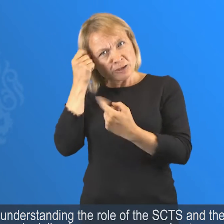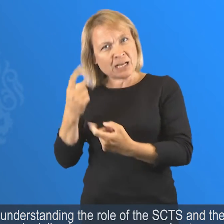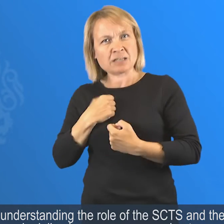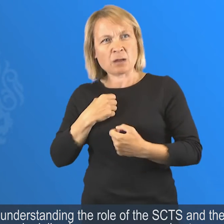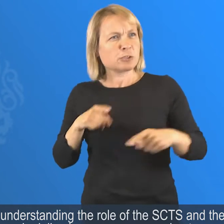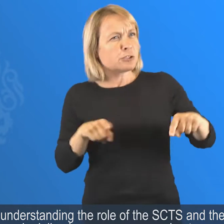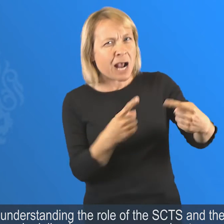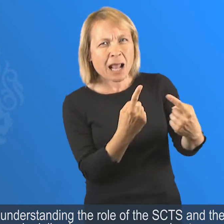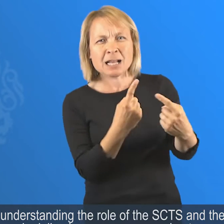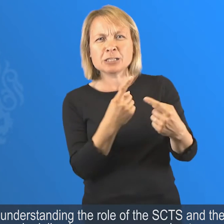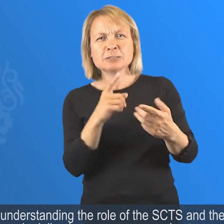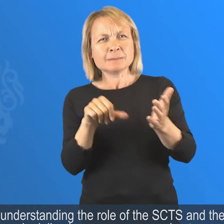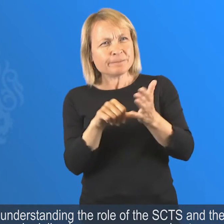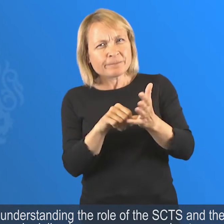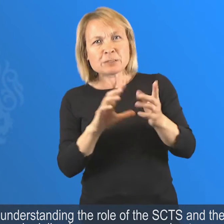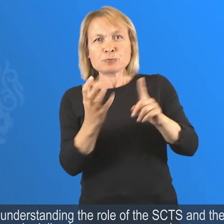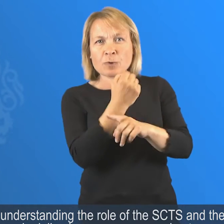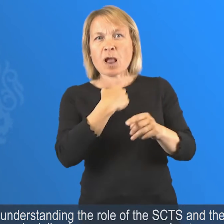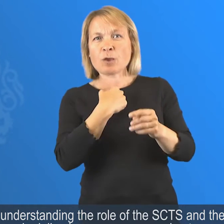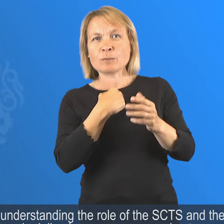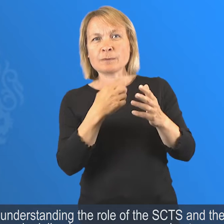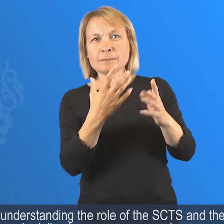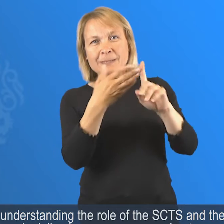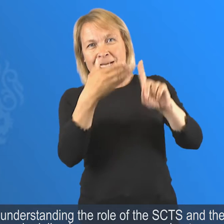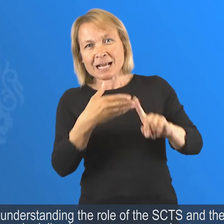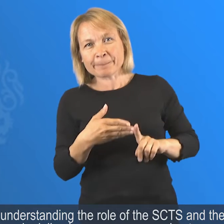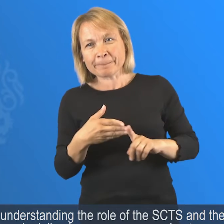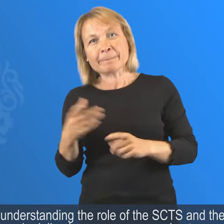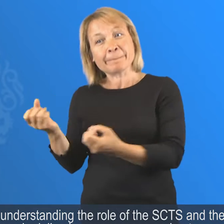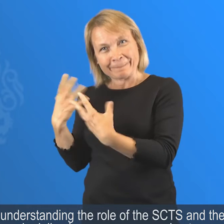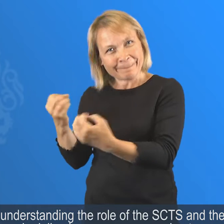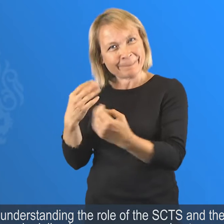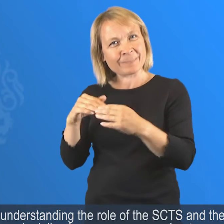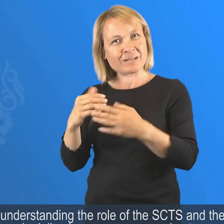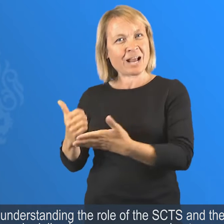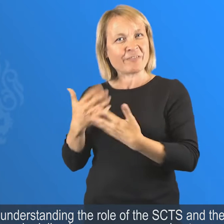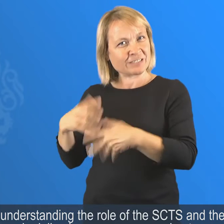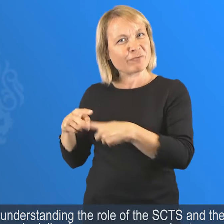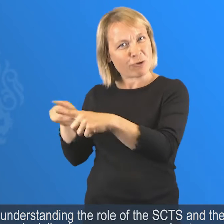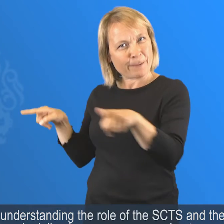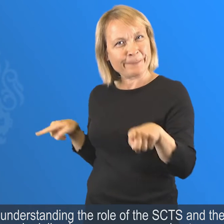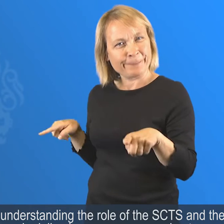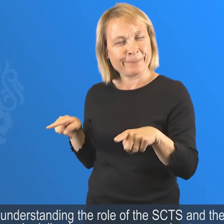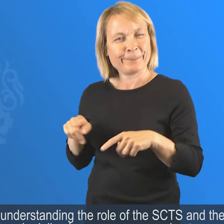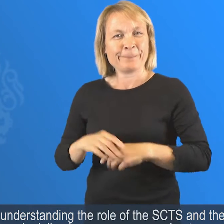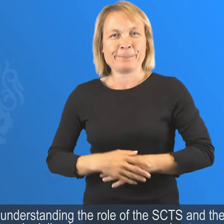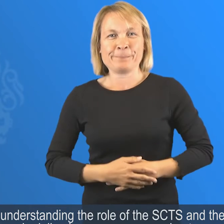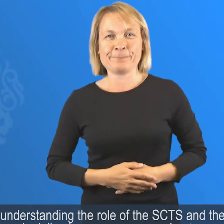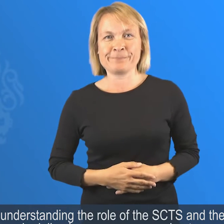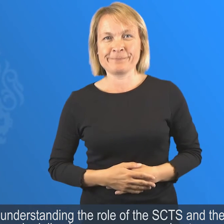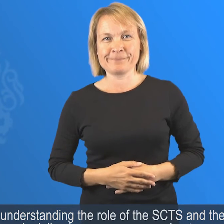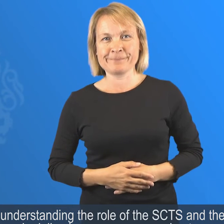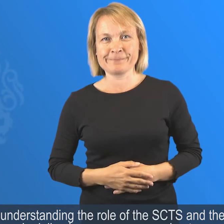the SCTS and the challenges it faces in delivering our purpose and outcomes.